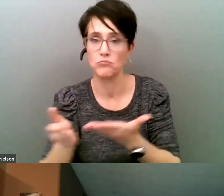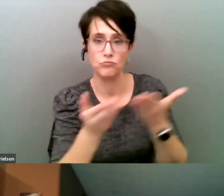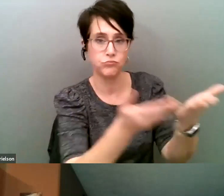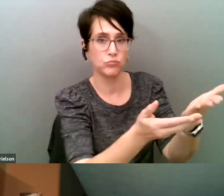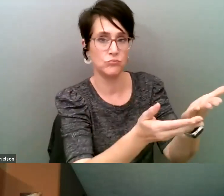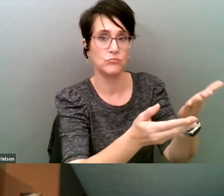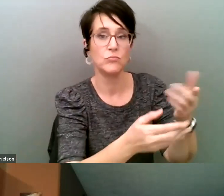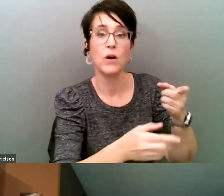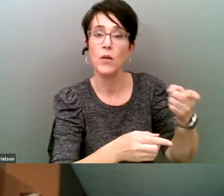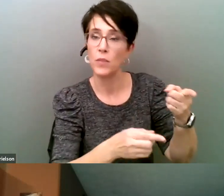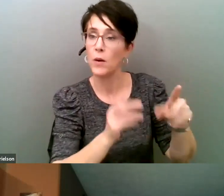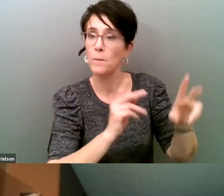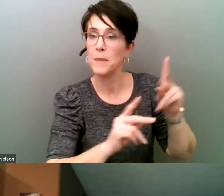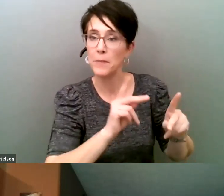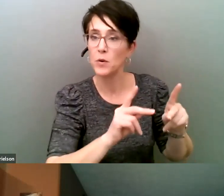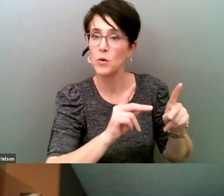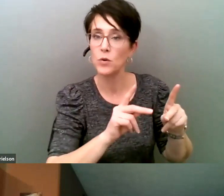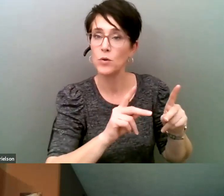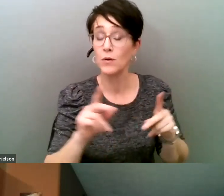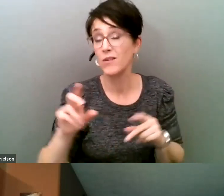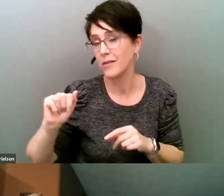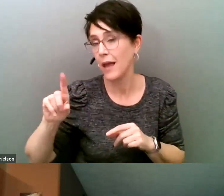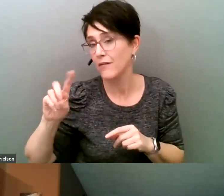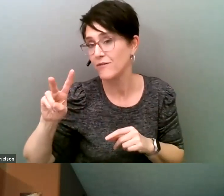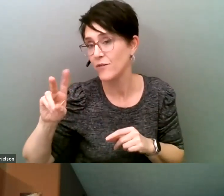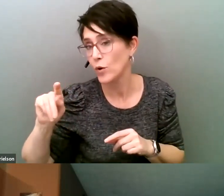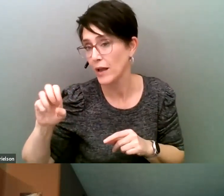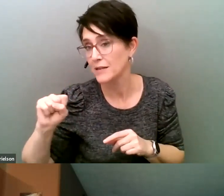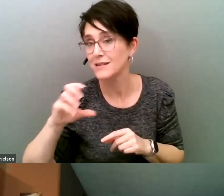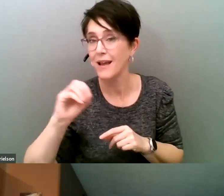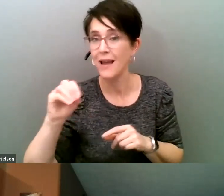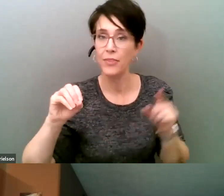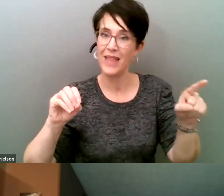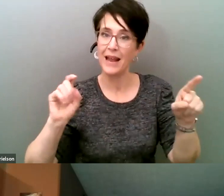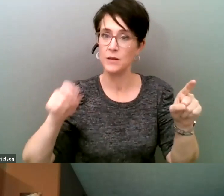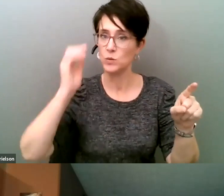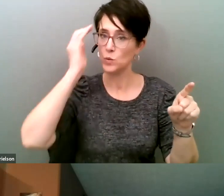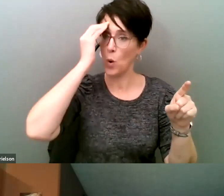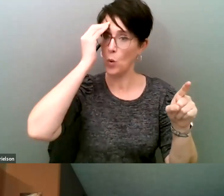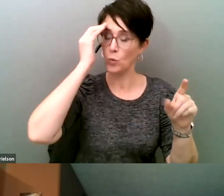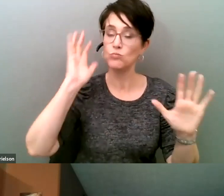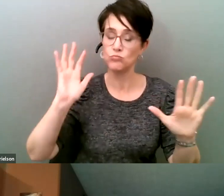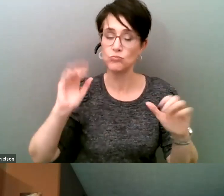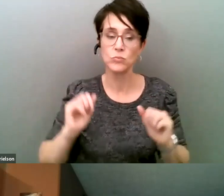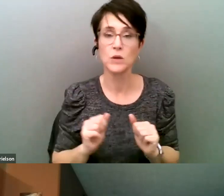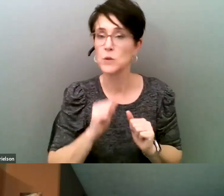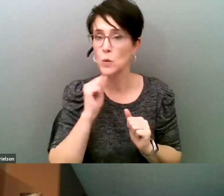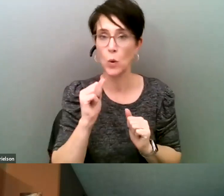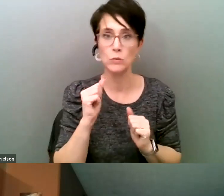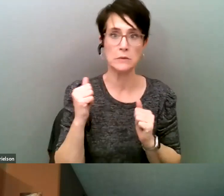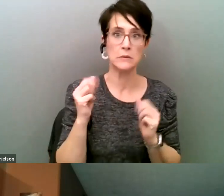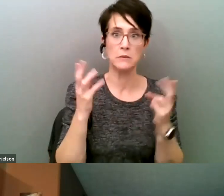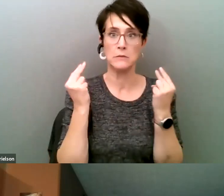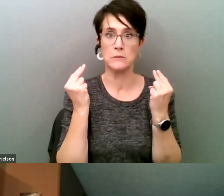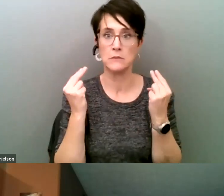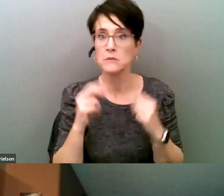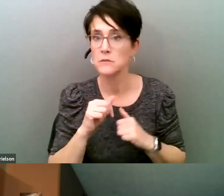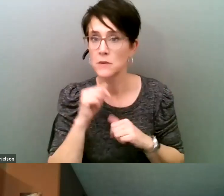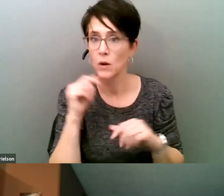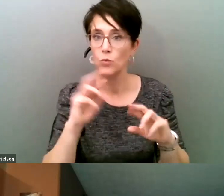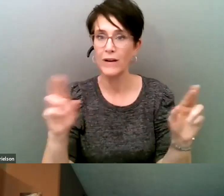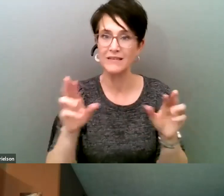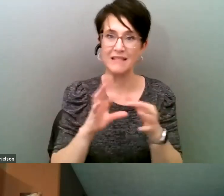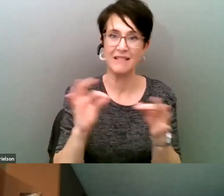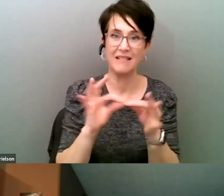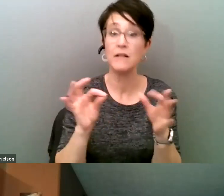the folks, that advocates and that the department needs to know about. So don't be afraid to speak up or speak out.